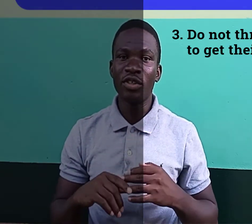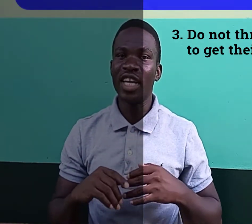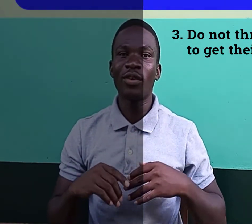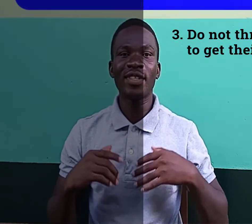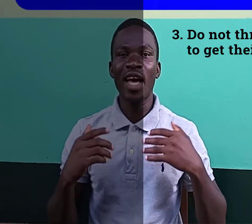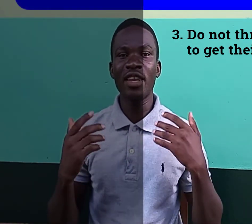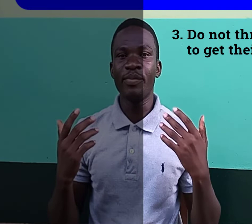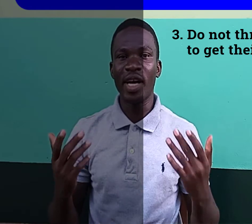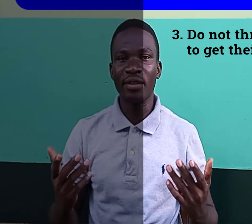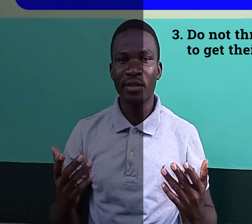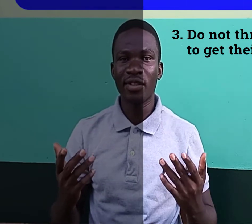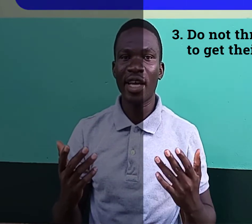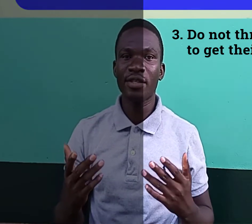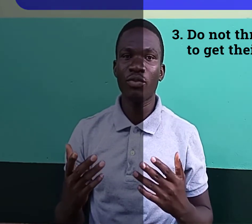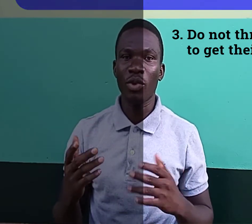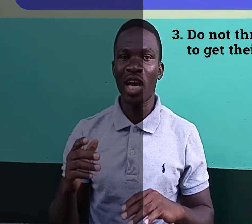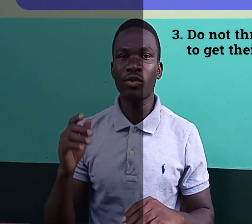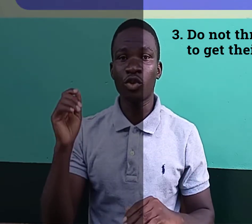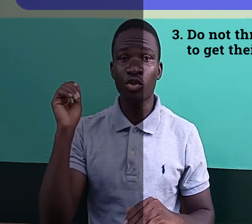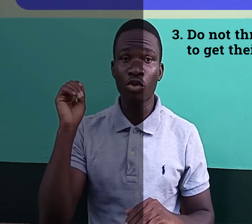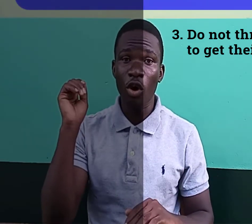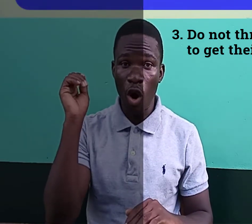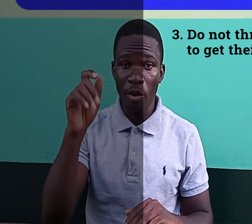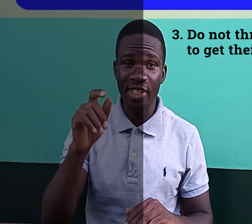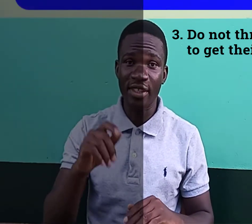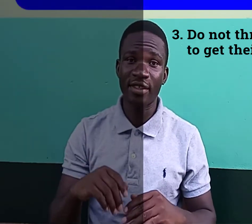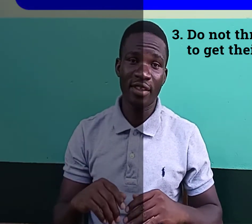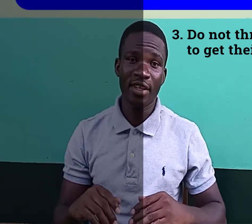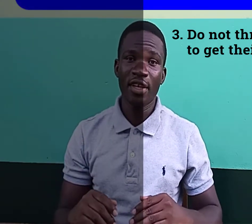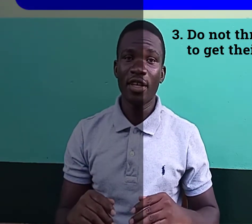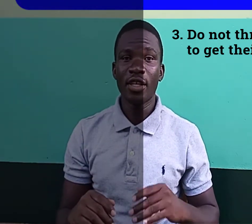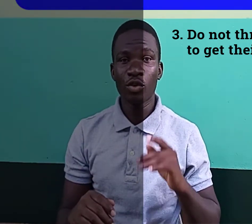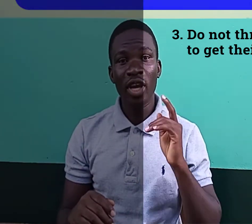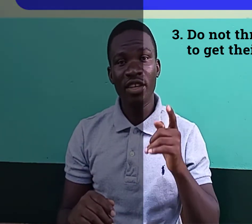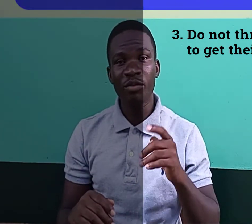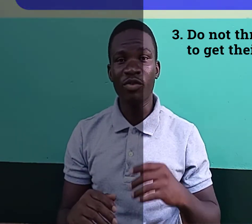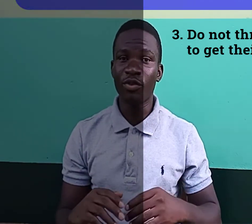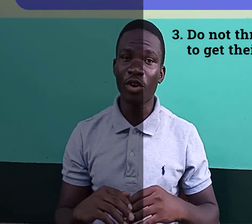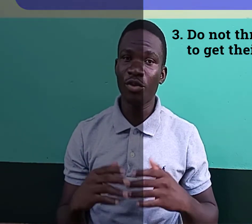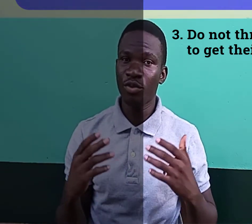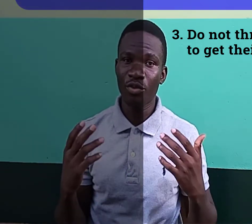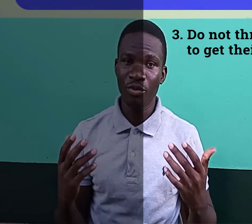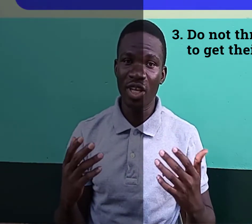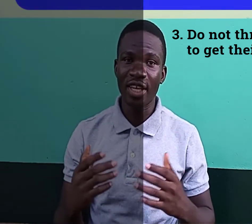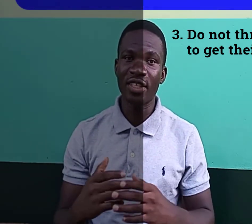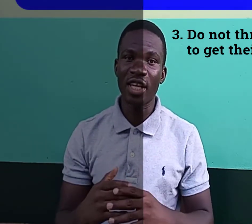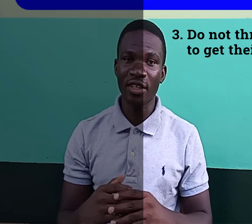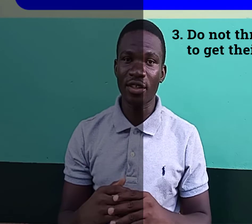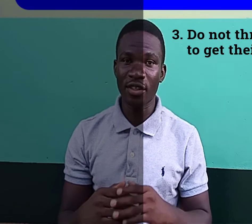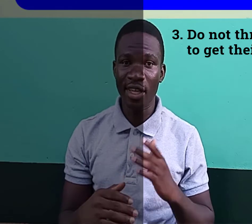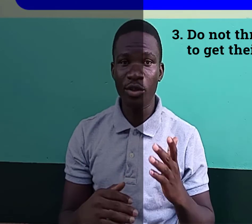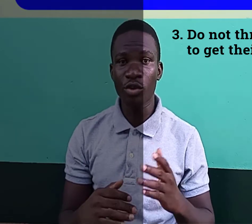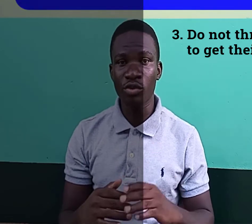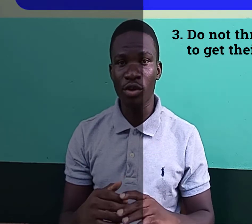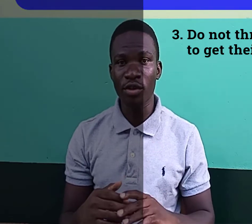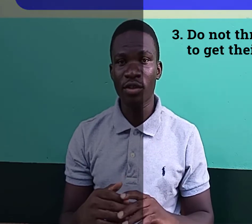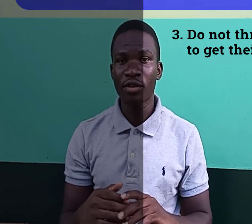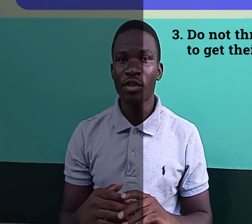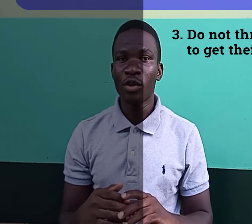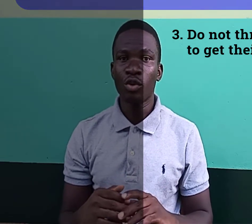not animals that we have to throw objects to hit them before we get the attention. That's so wrong. So